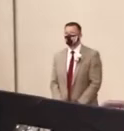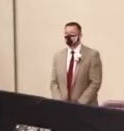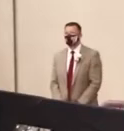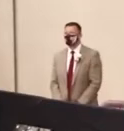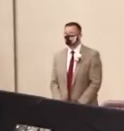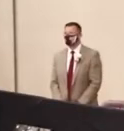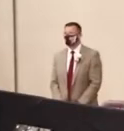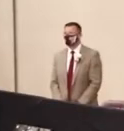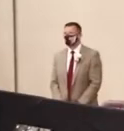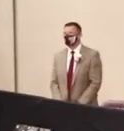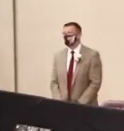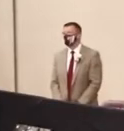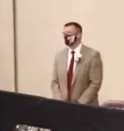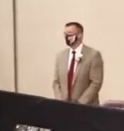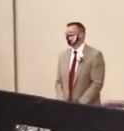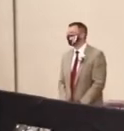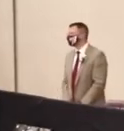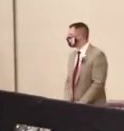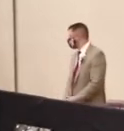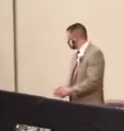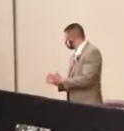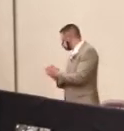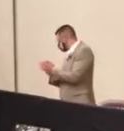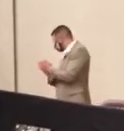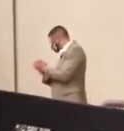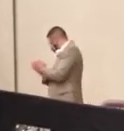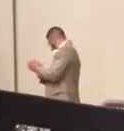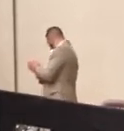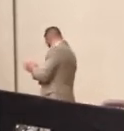Lillian Elizabeth Wasta.